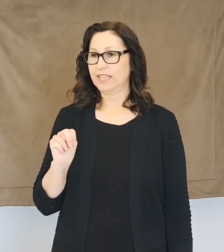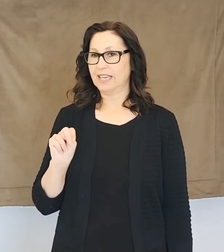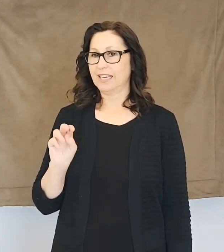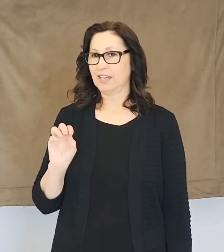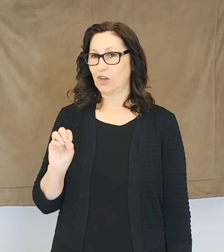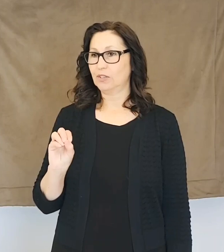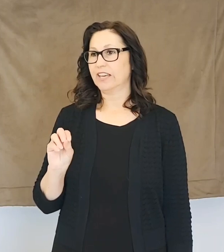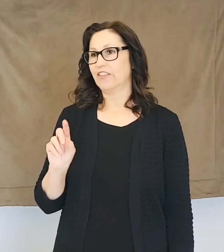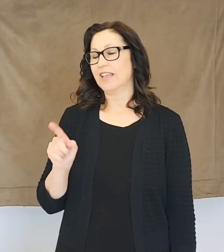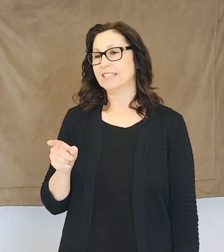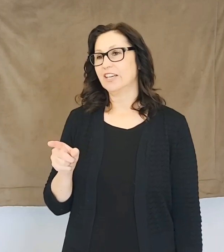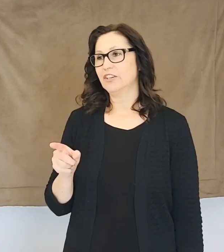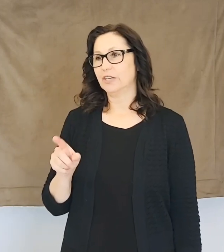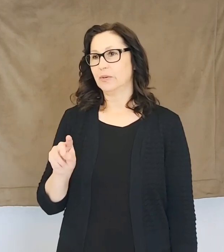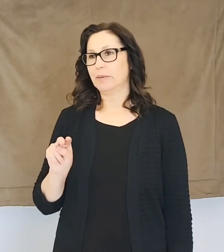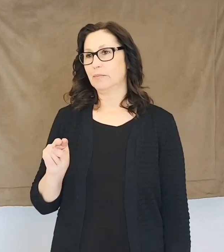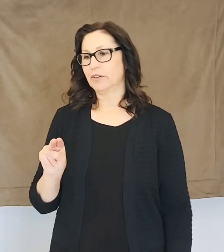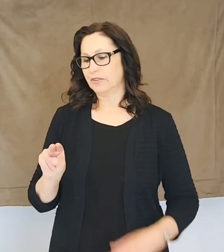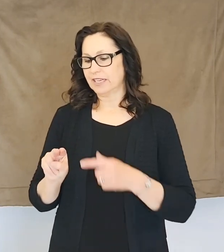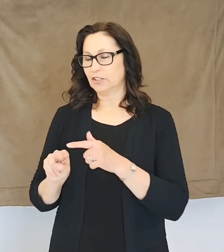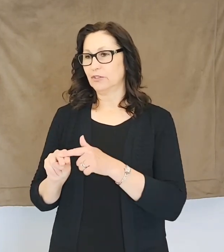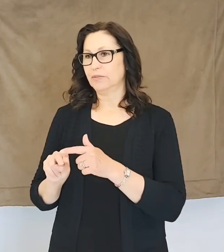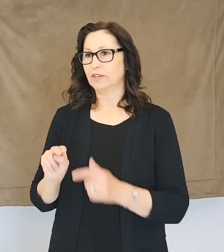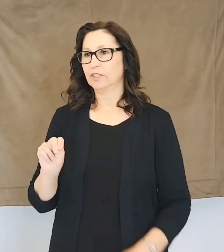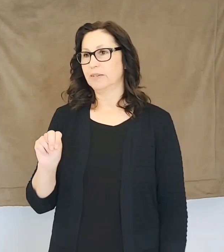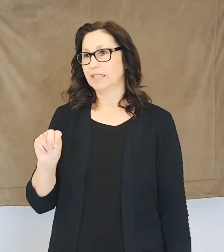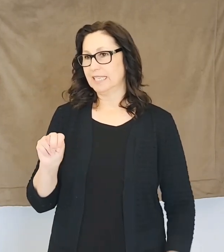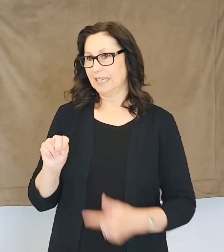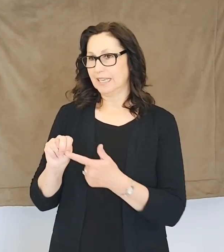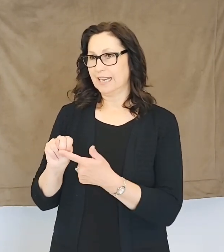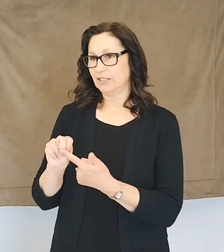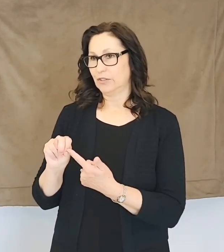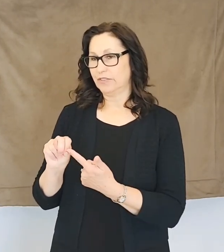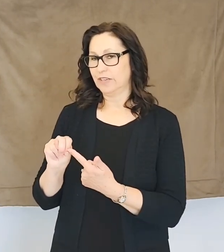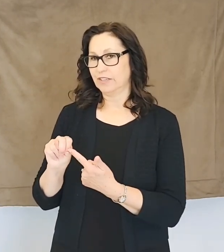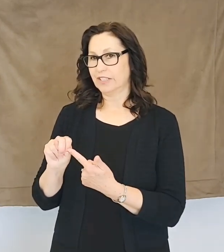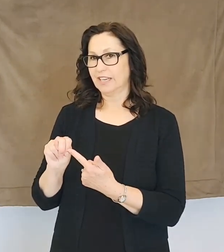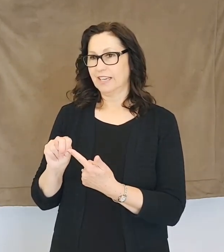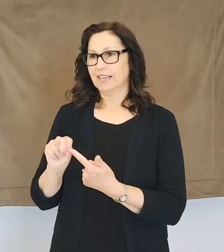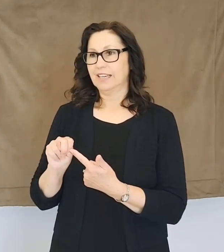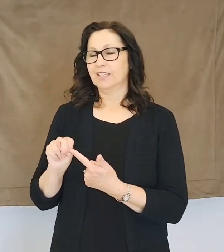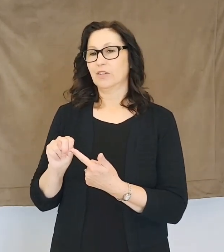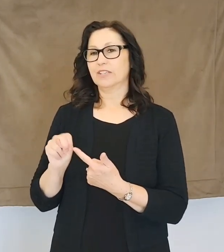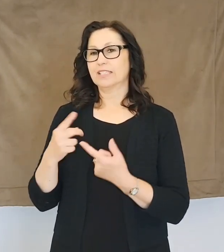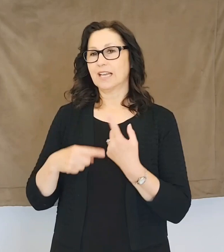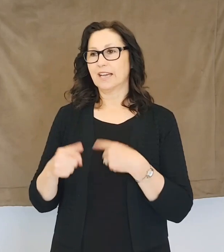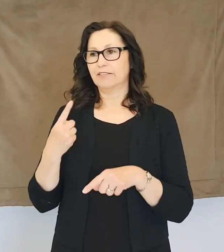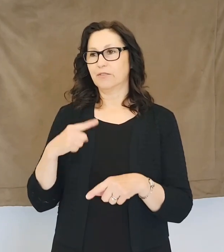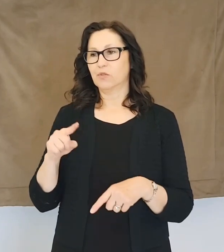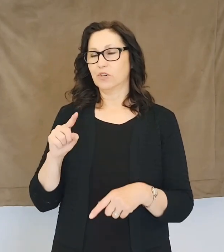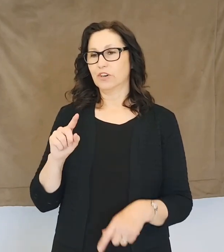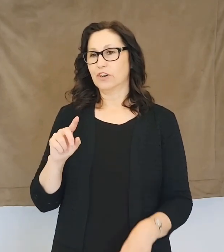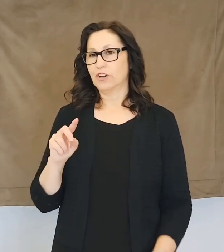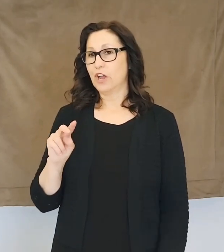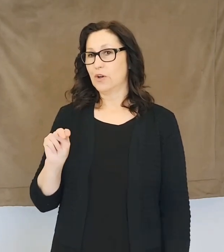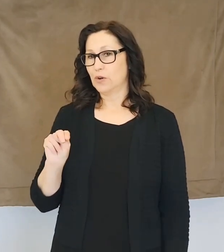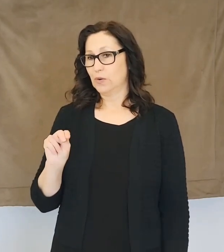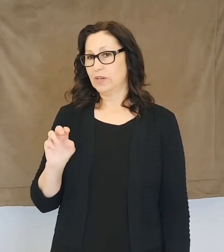N O together. That's how you can remember that it's two fingers, because N has two fingers. So the sign for no